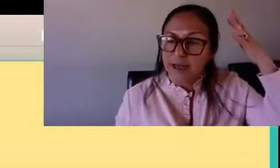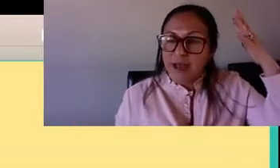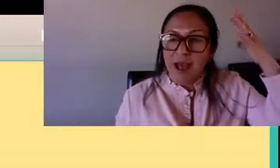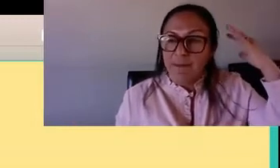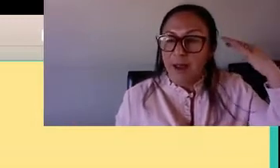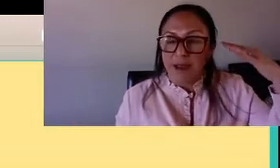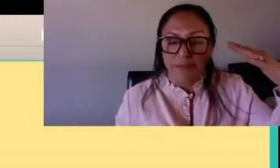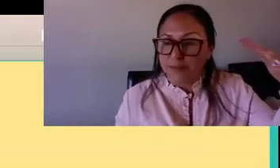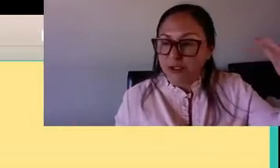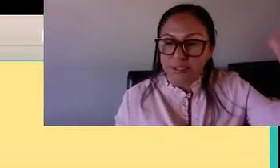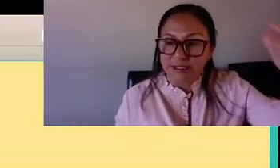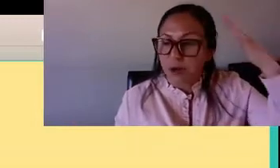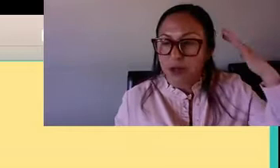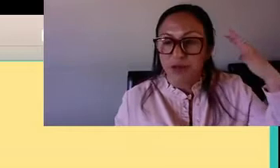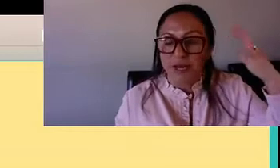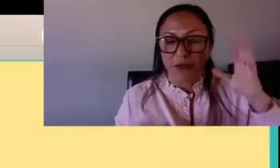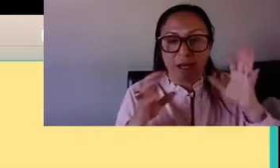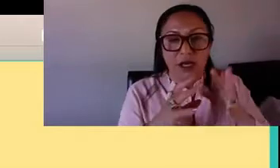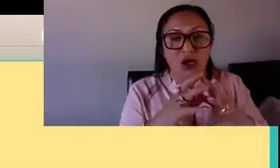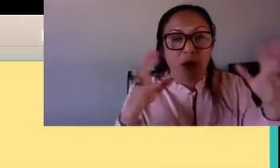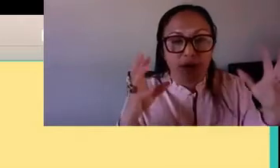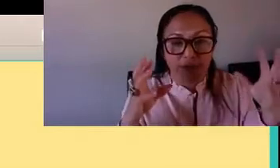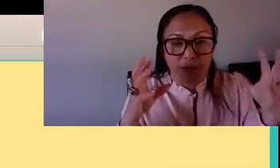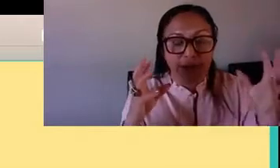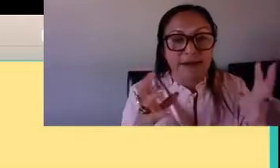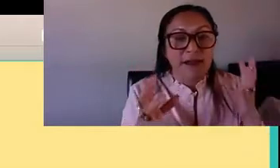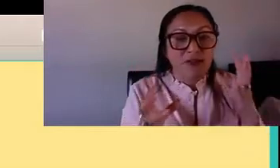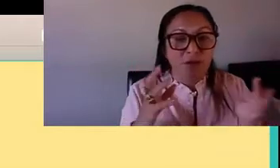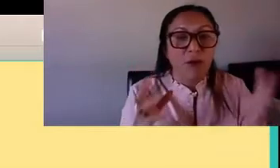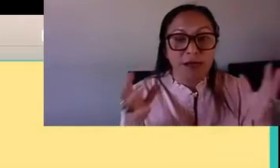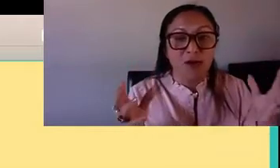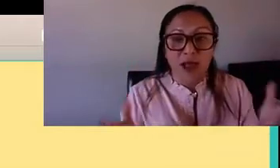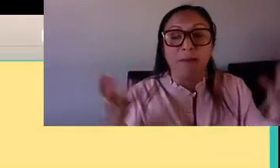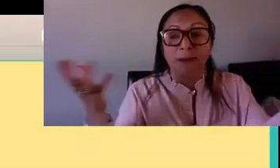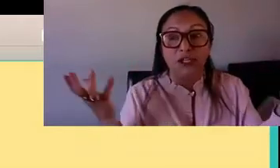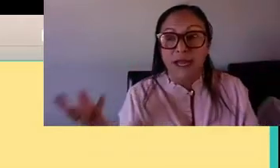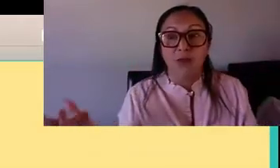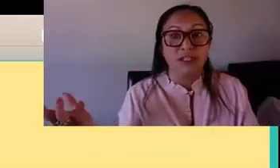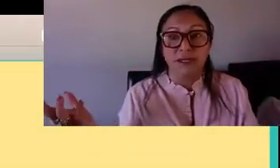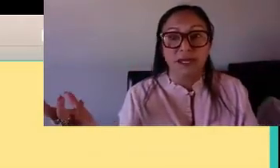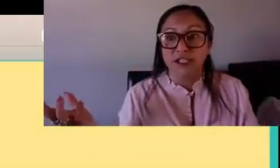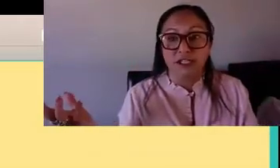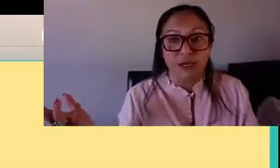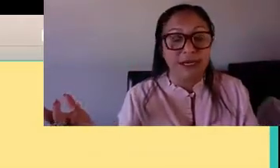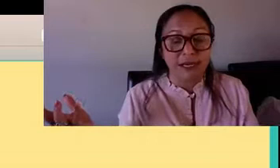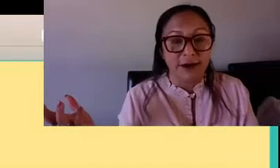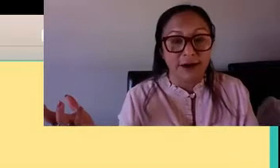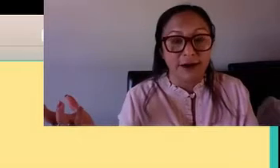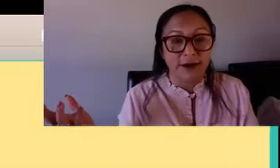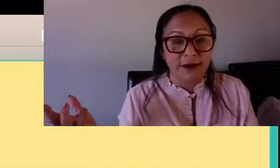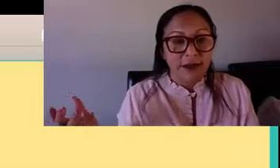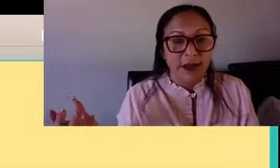brain between 0 and 3 and creating a new part of the brain. So the brain knows how much language stimulation do we need